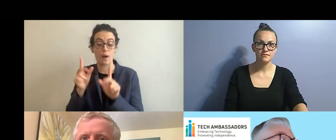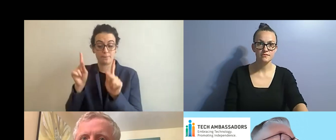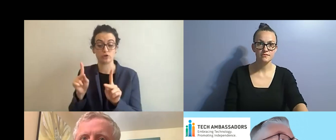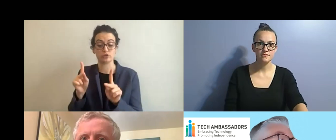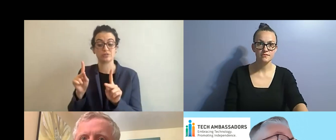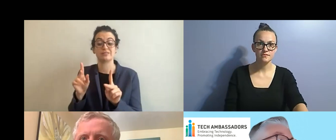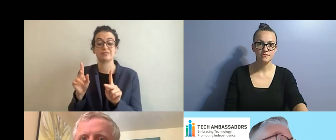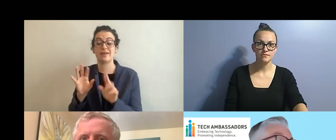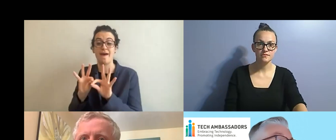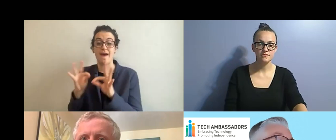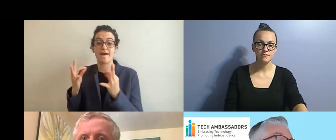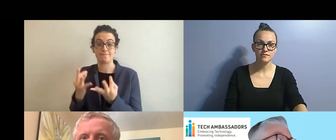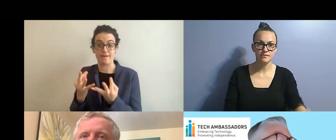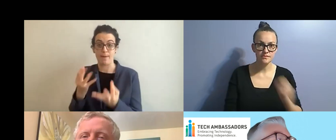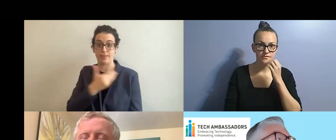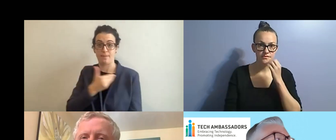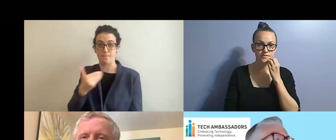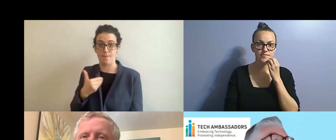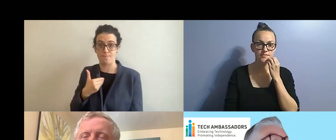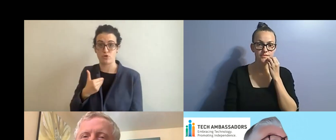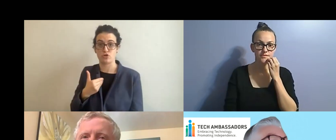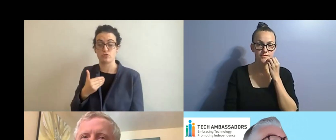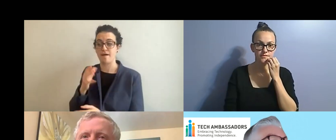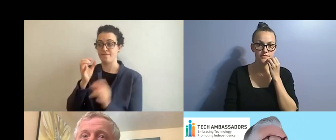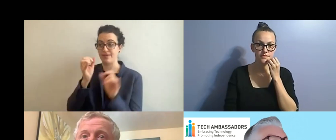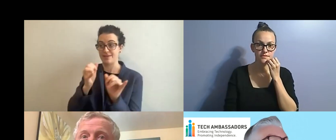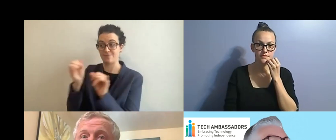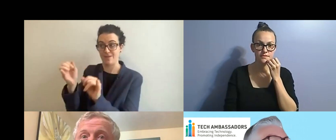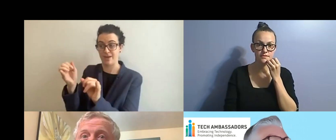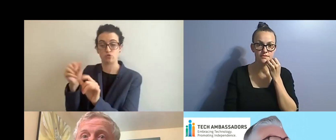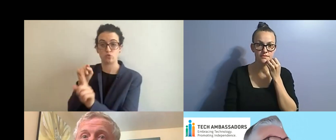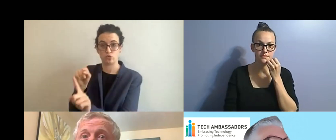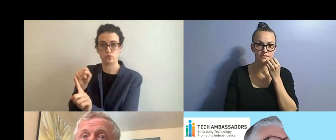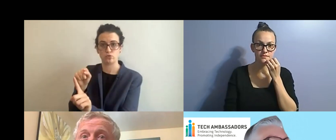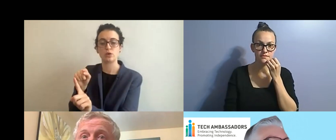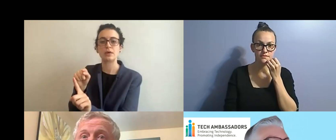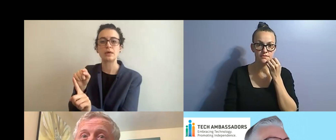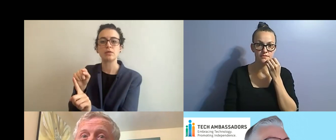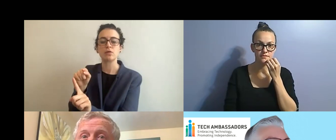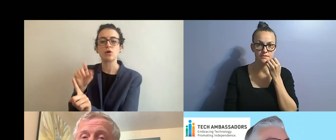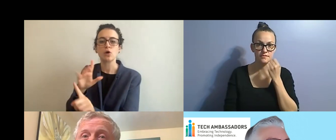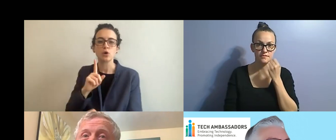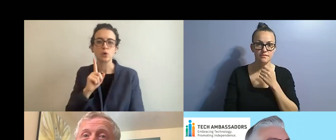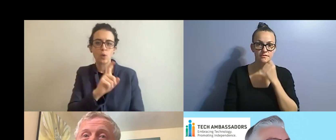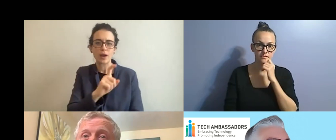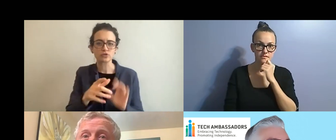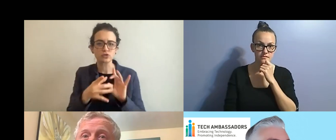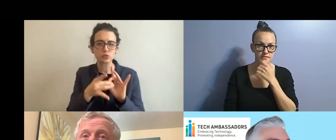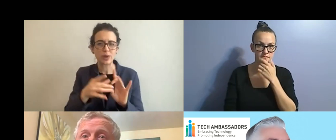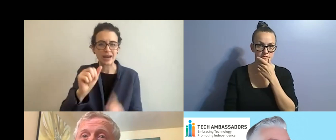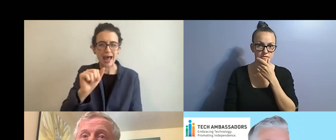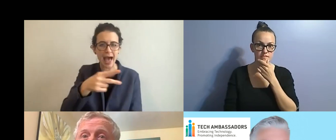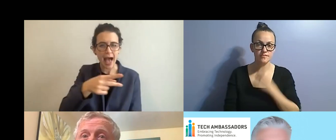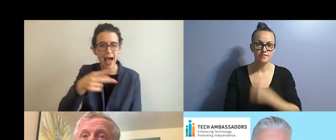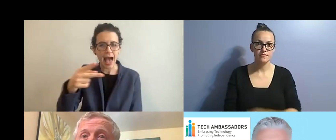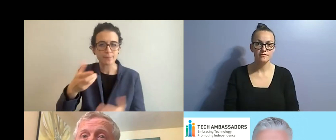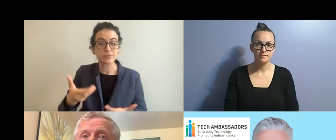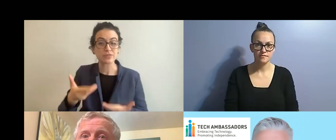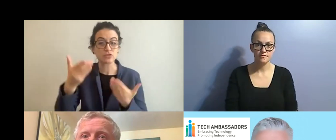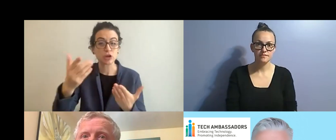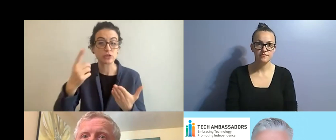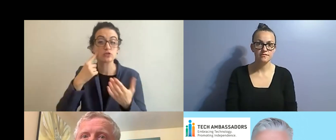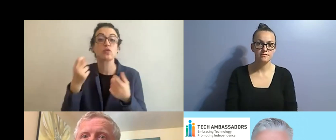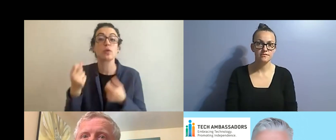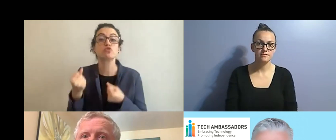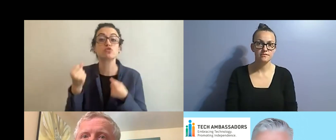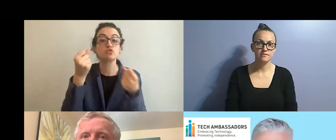individual living in Sylvania. So her question has to do with app suggestions for driving